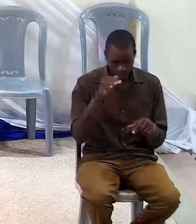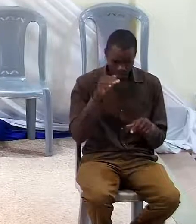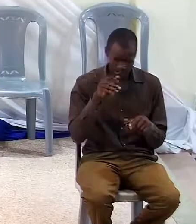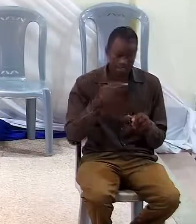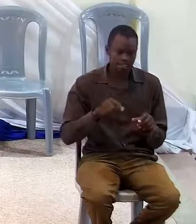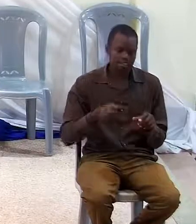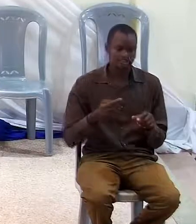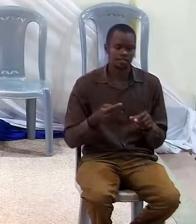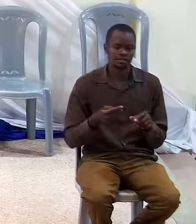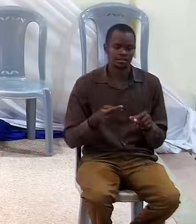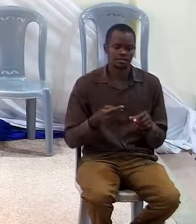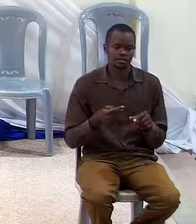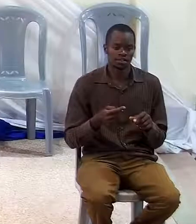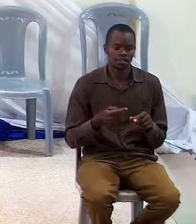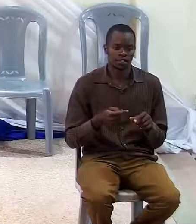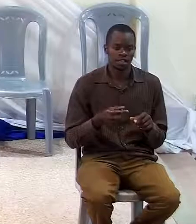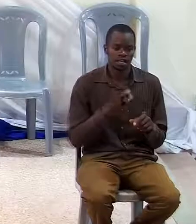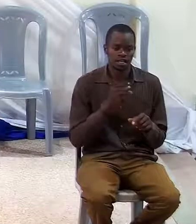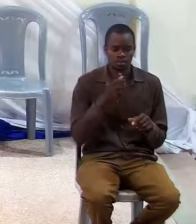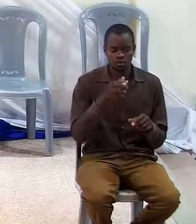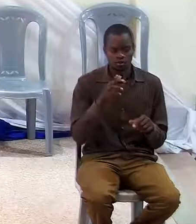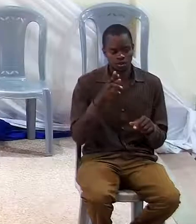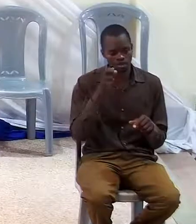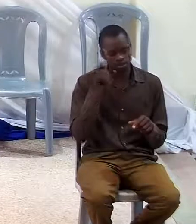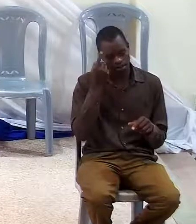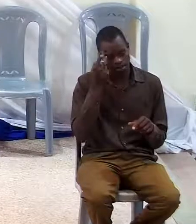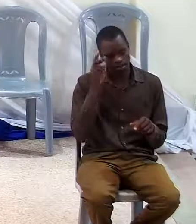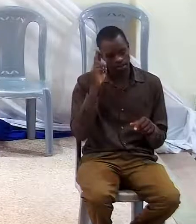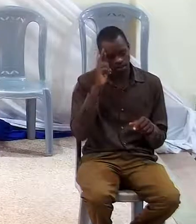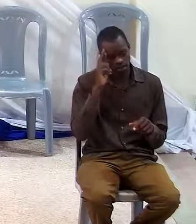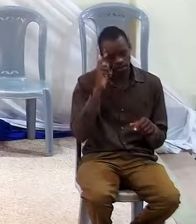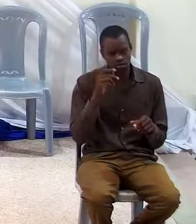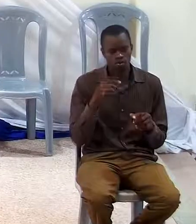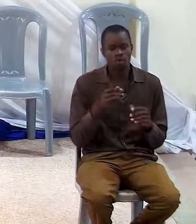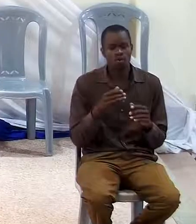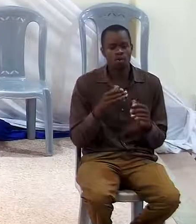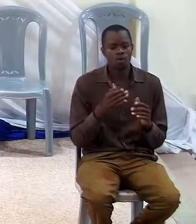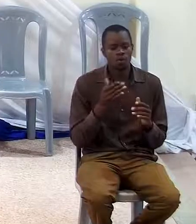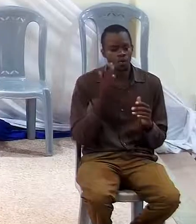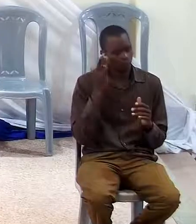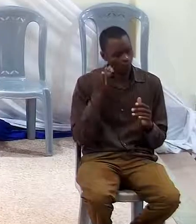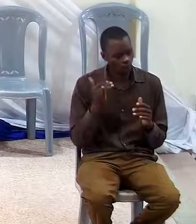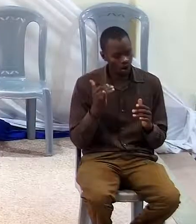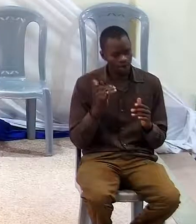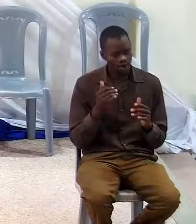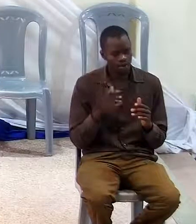are eating and the what you are eating,